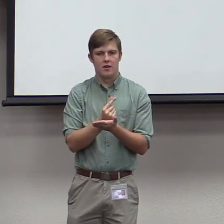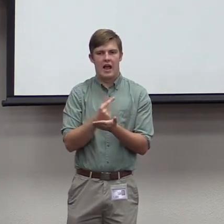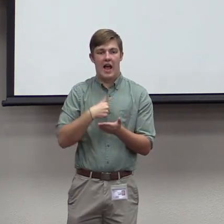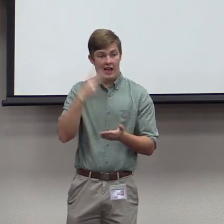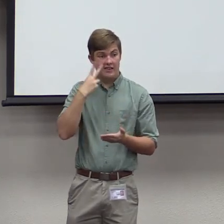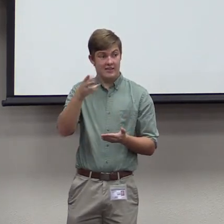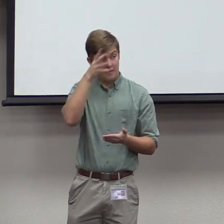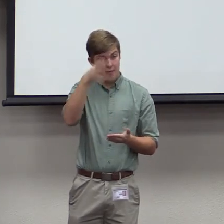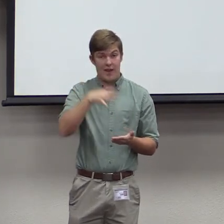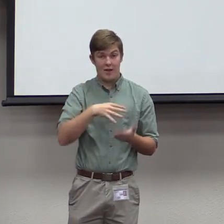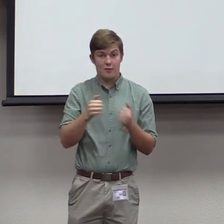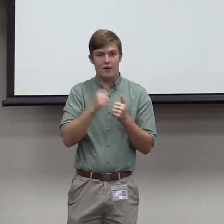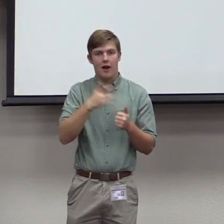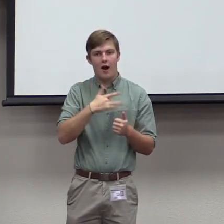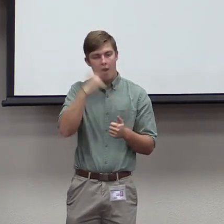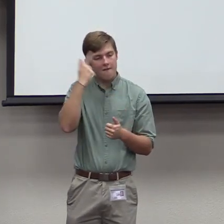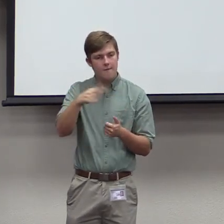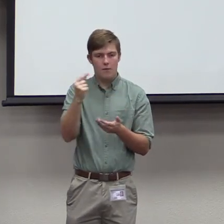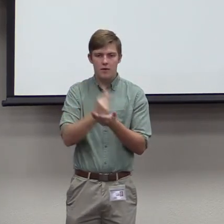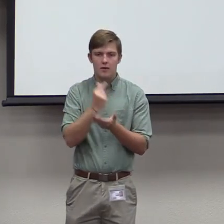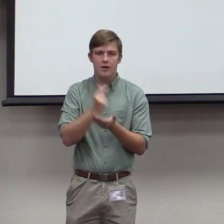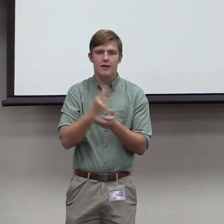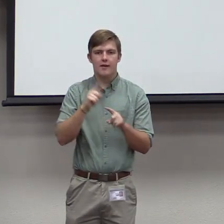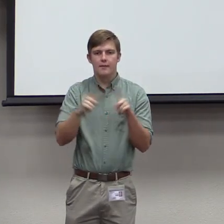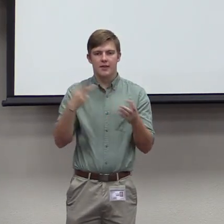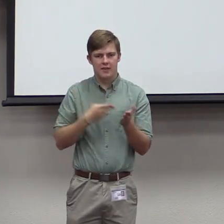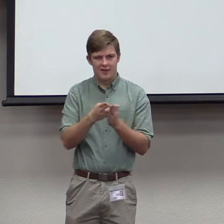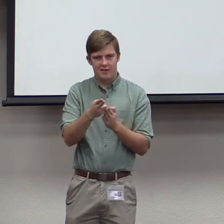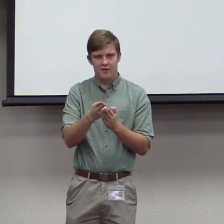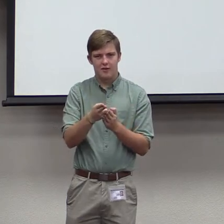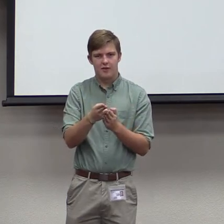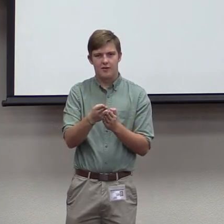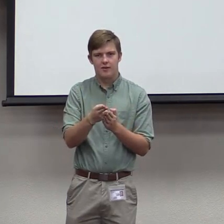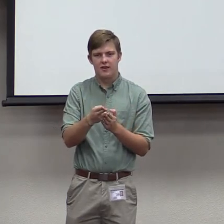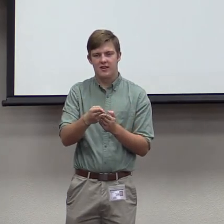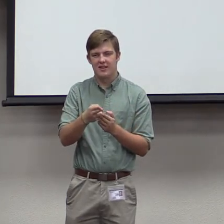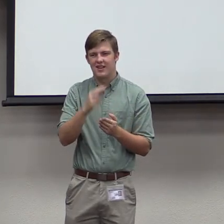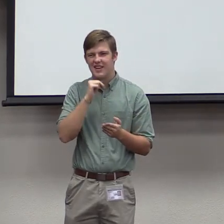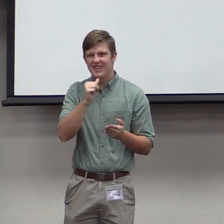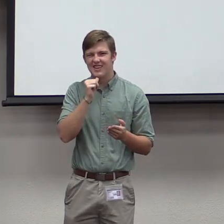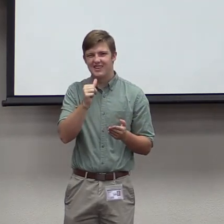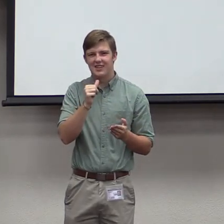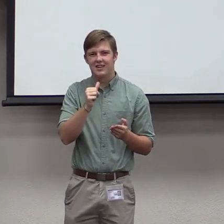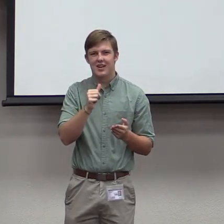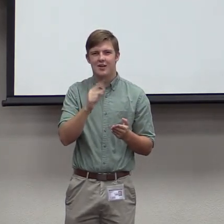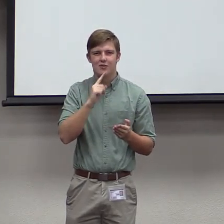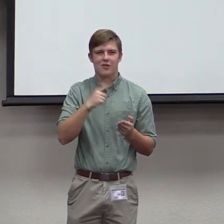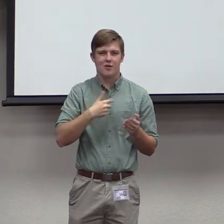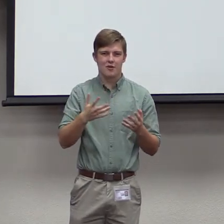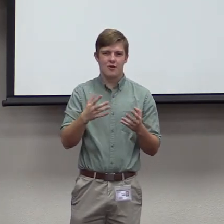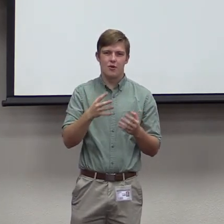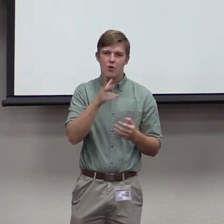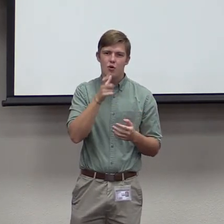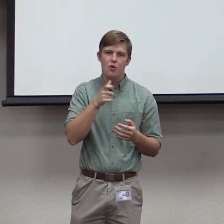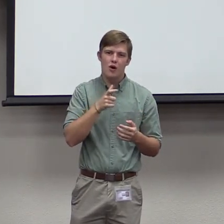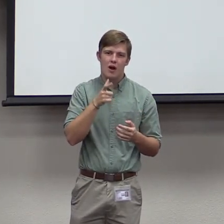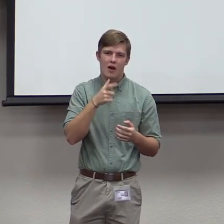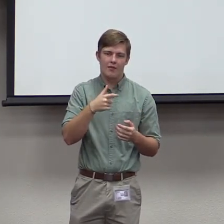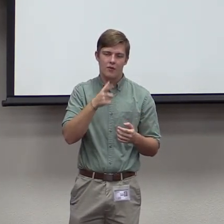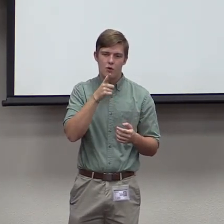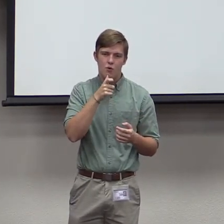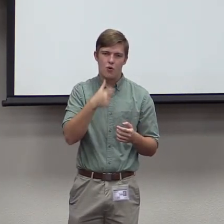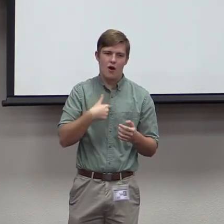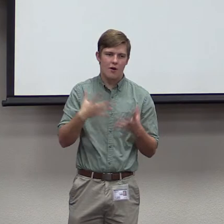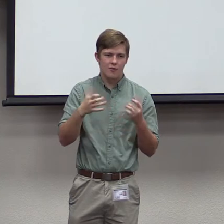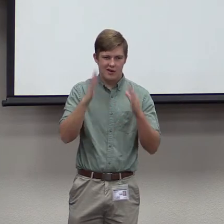heart for the gospel. But the truth is, Stephen's not really who I want to focus on in this